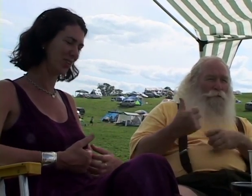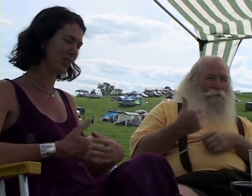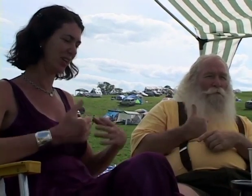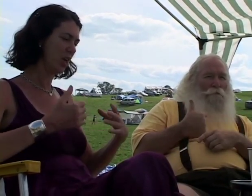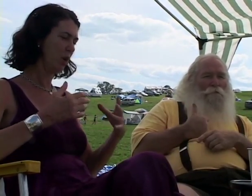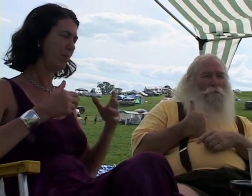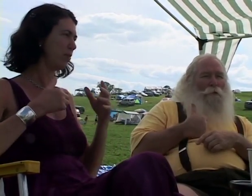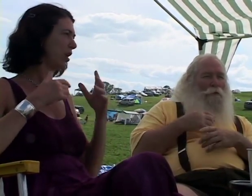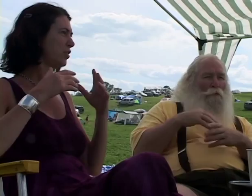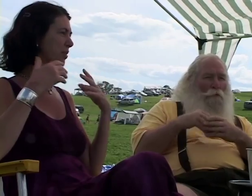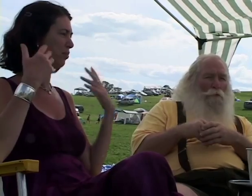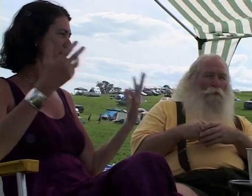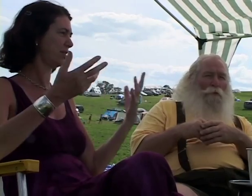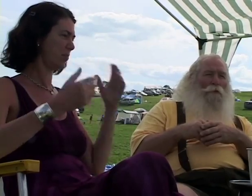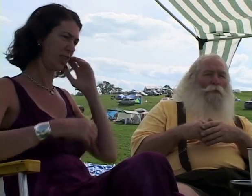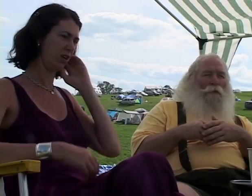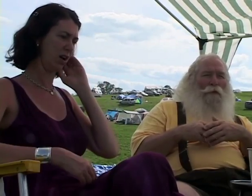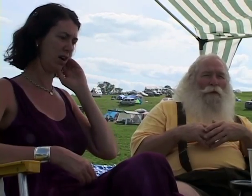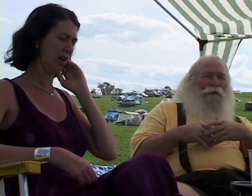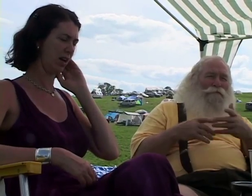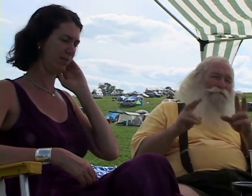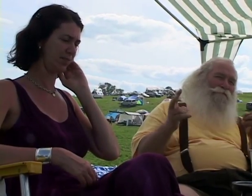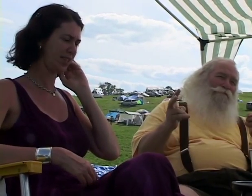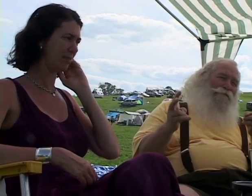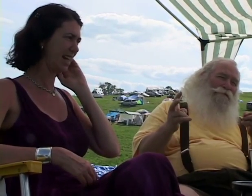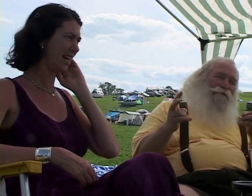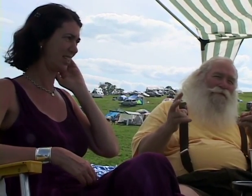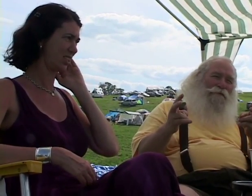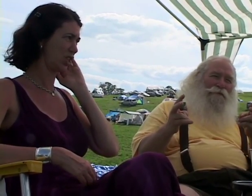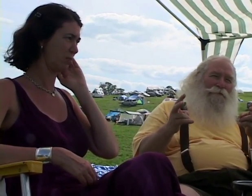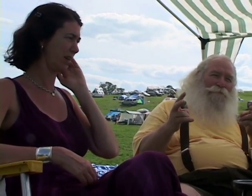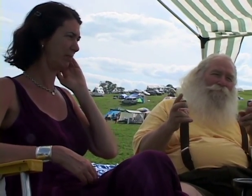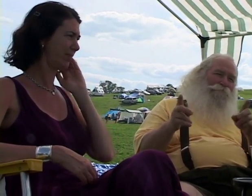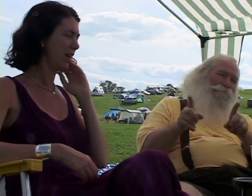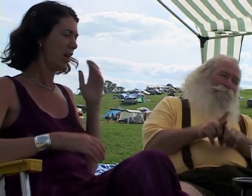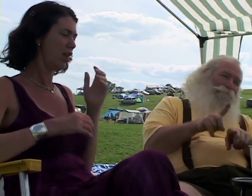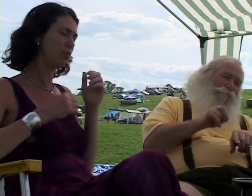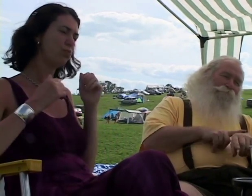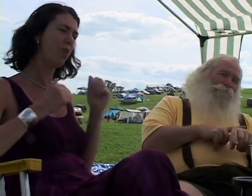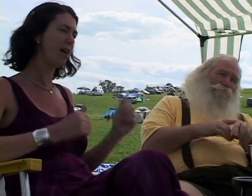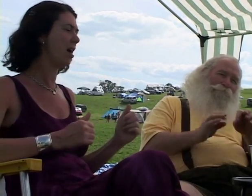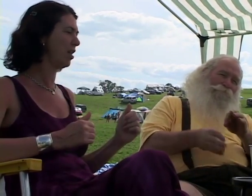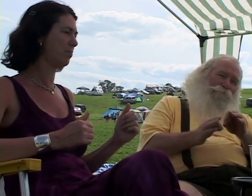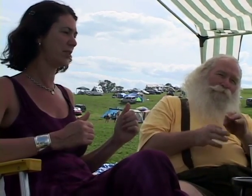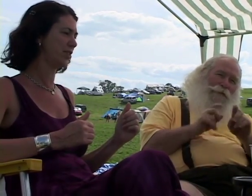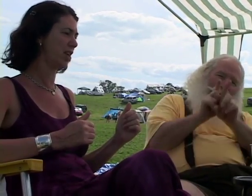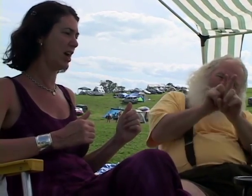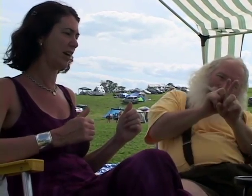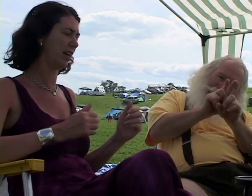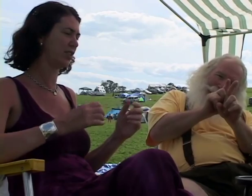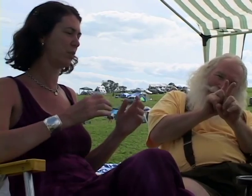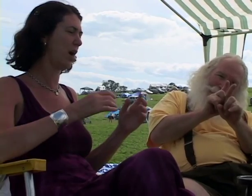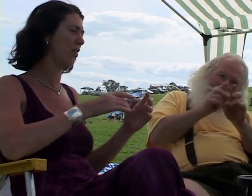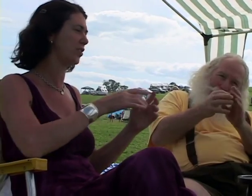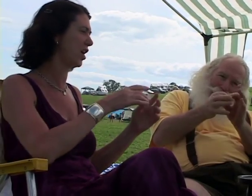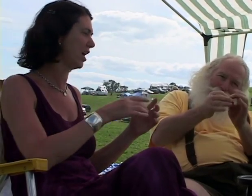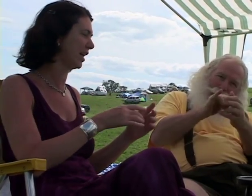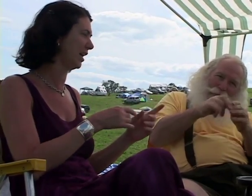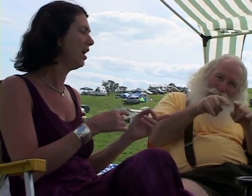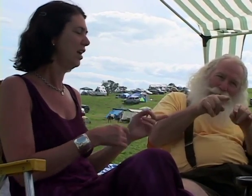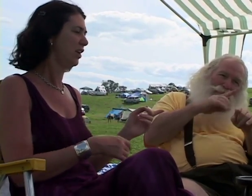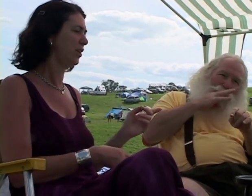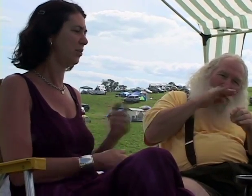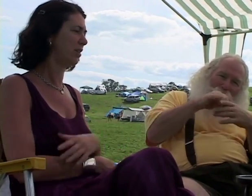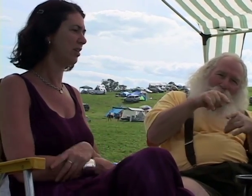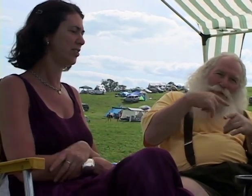very much included, be doing more what they call simultaneous interpreting. You're right on the person talking. So while they're